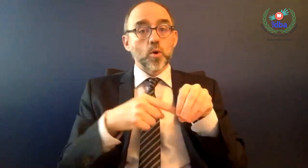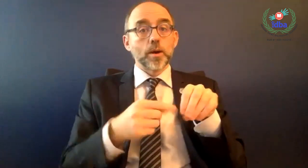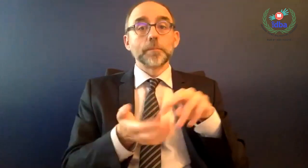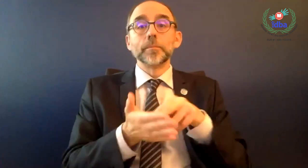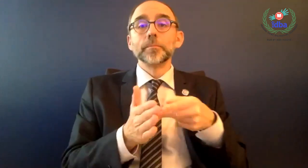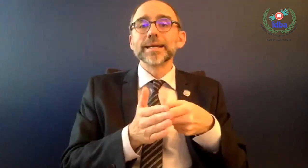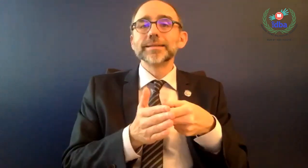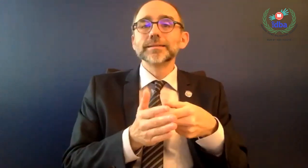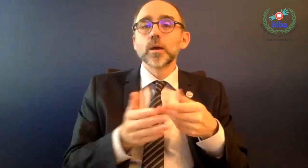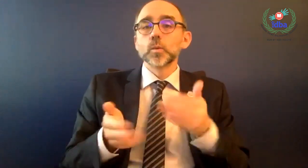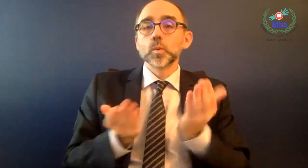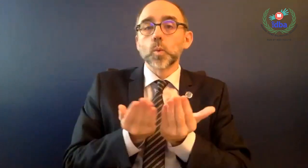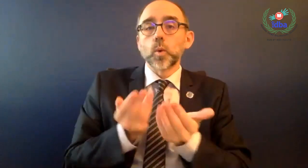So when we talk about inclusion,